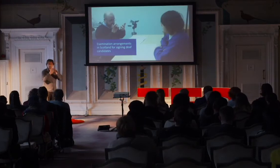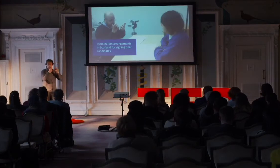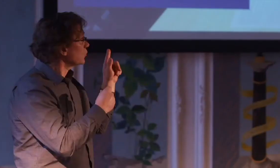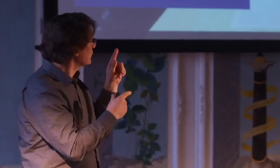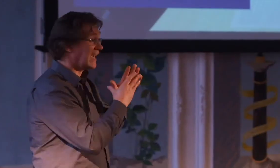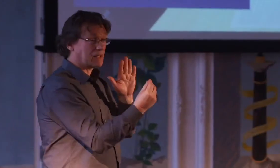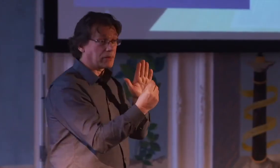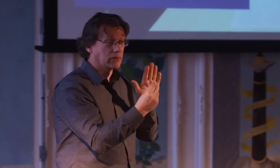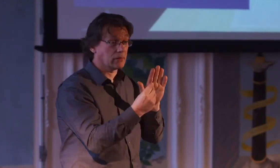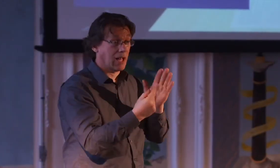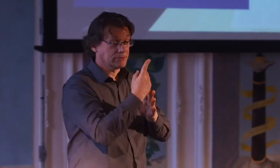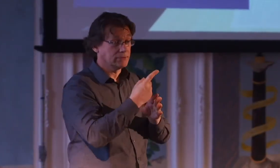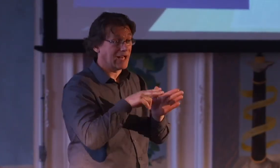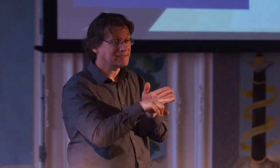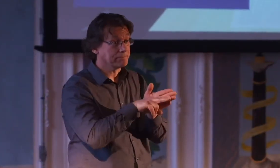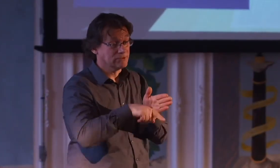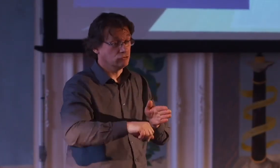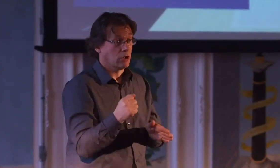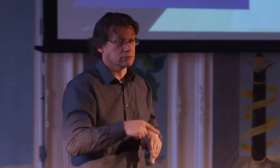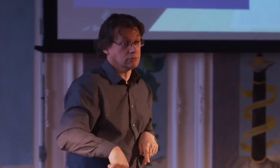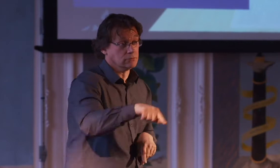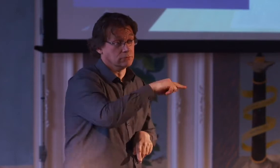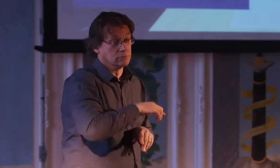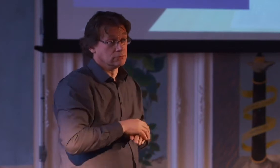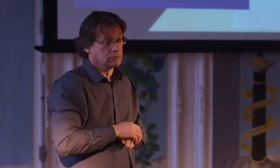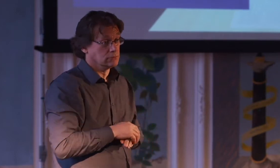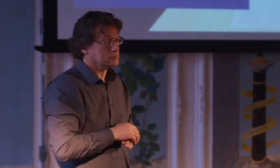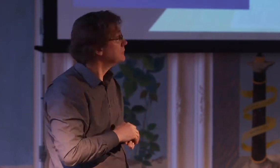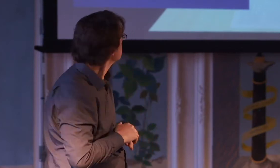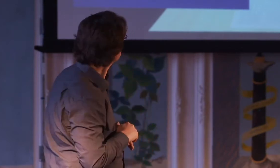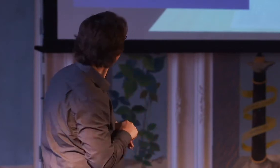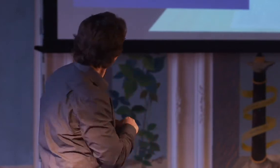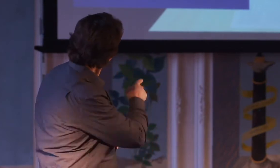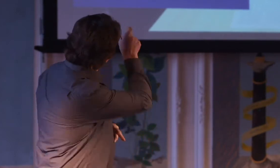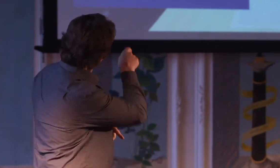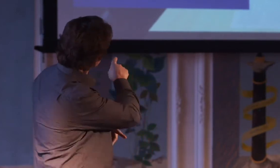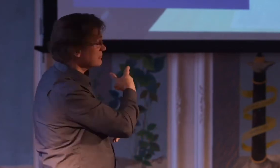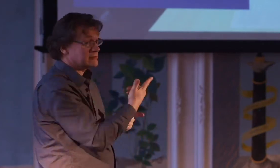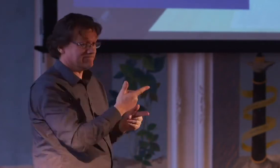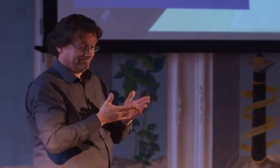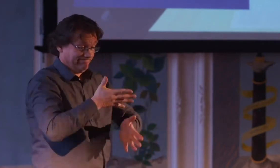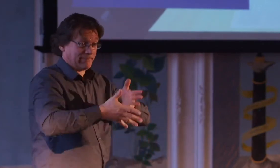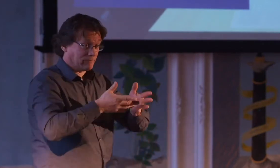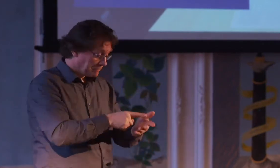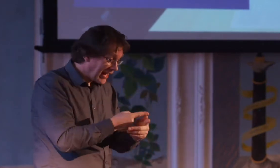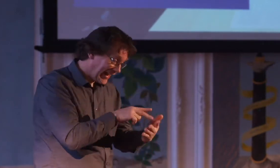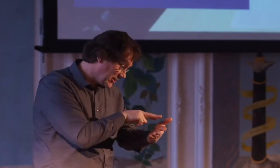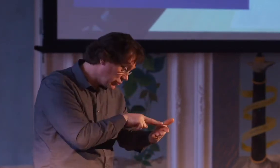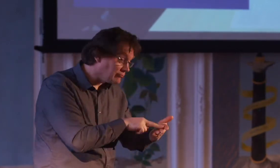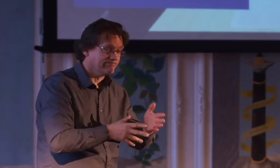This is a photo, an example of what actually happens in exams in Scotland when deaf pupils are being assessed. And